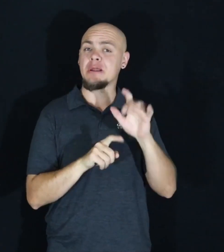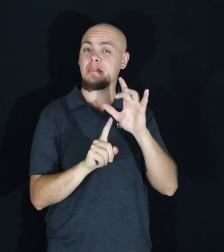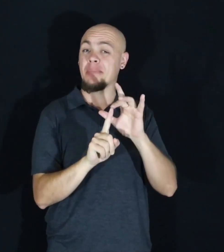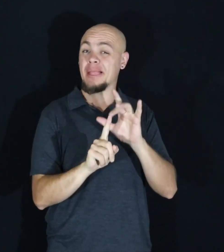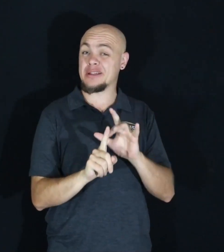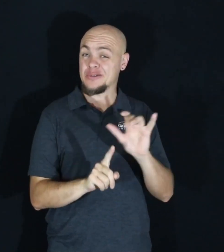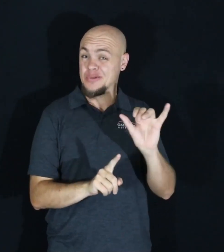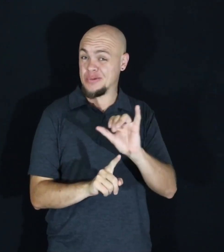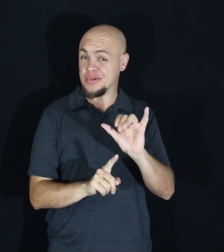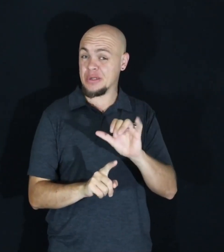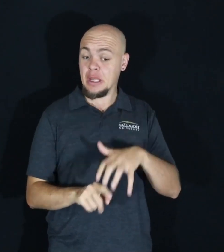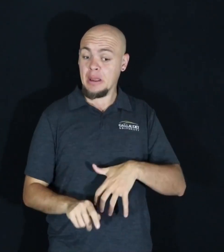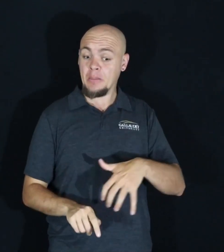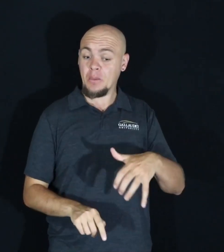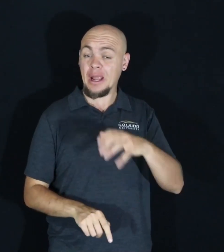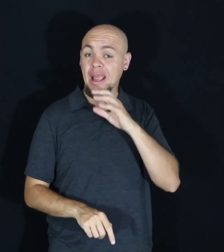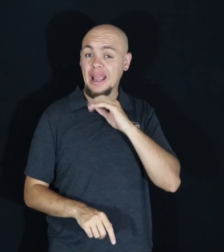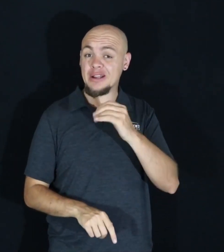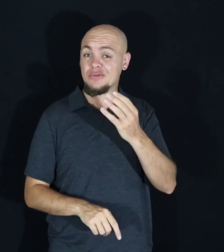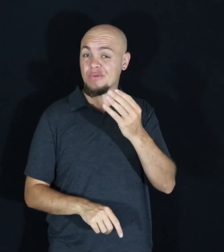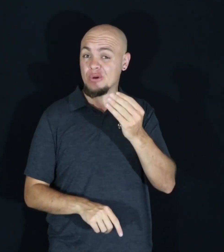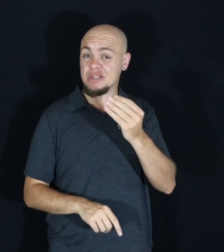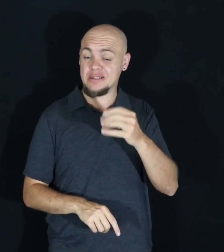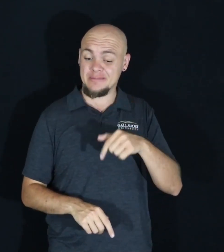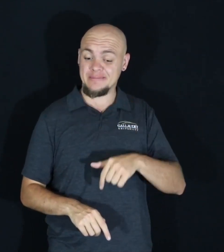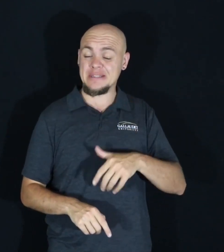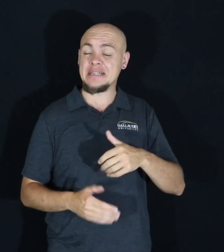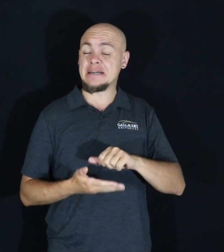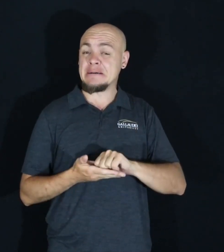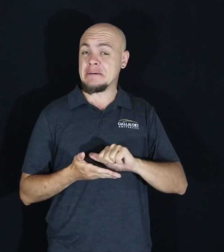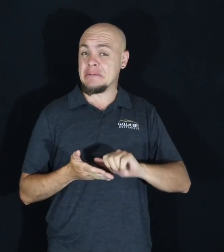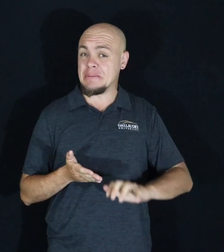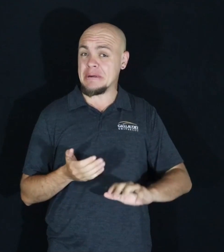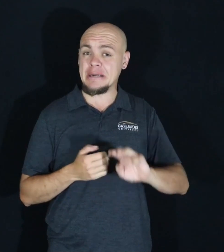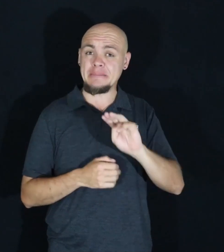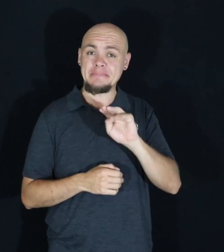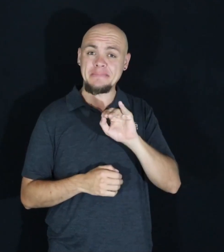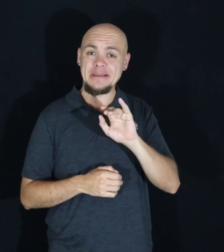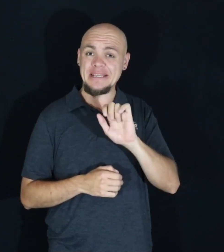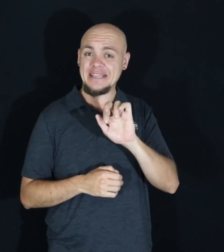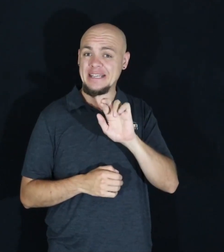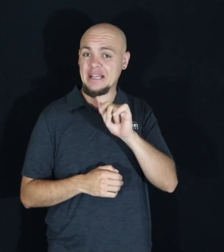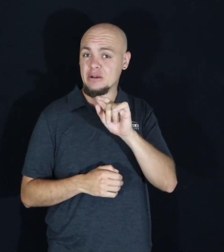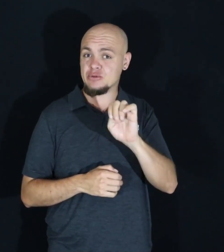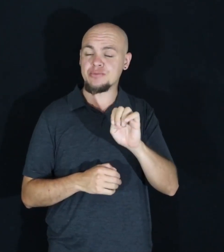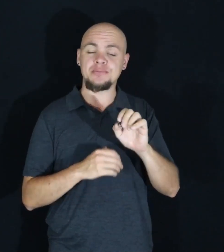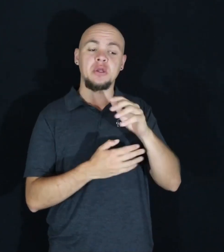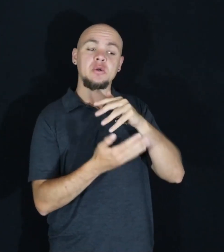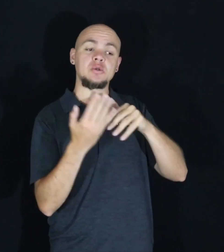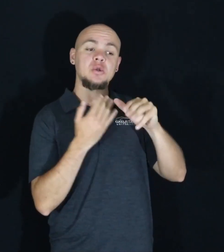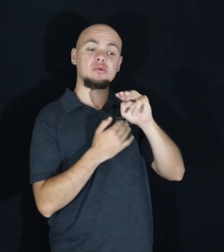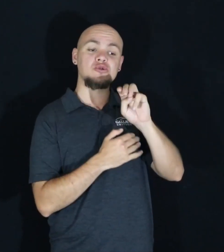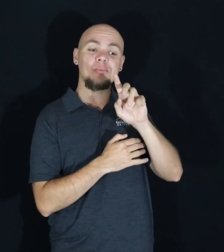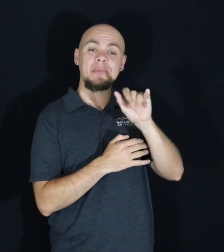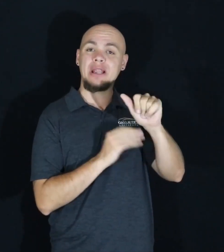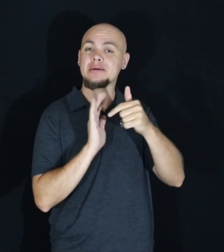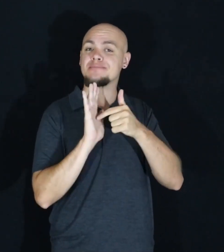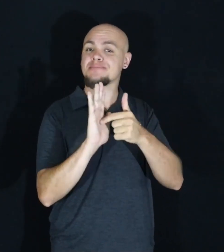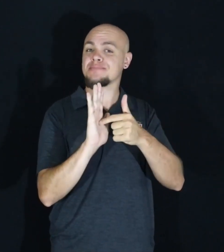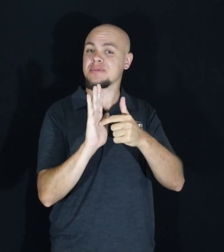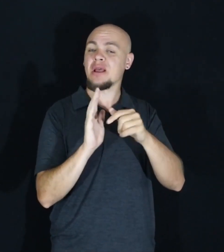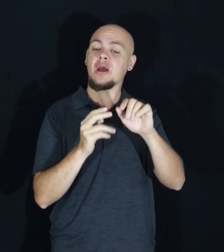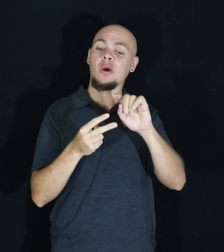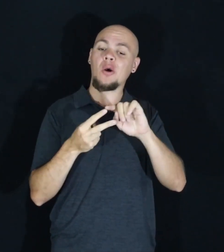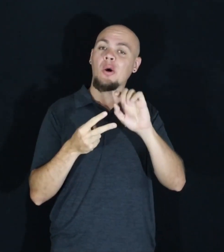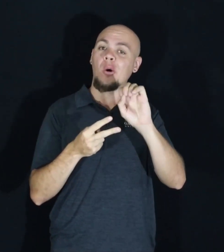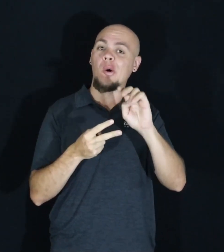and got pregnant at age 14 and ended up losing the child? Social media and the media portrays people like Oprah and Simone